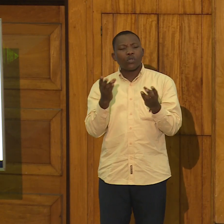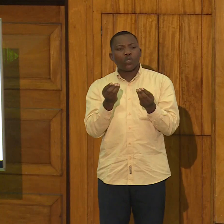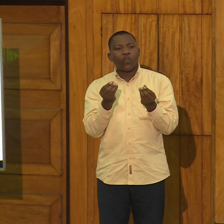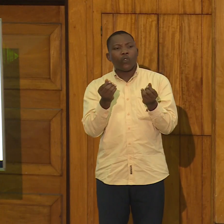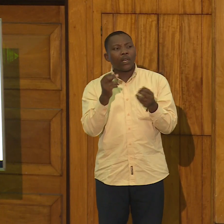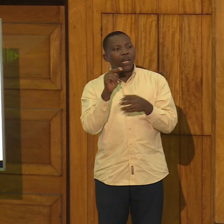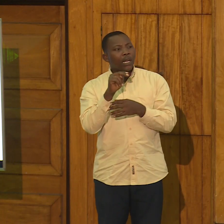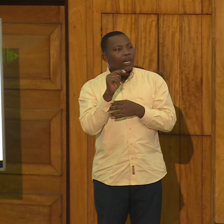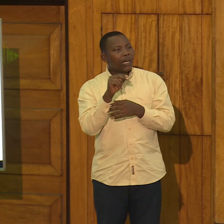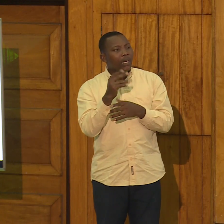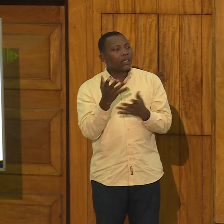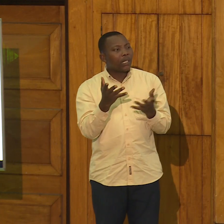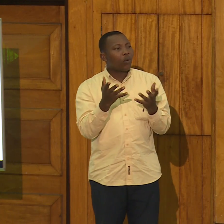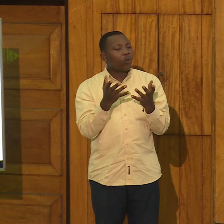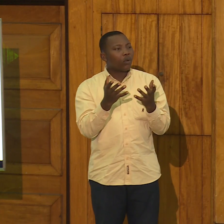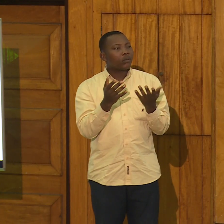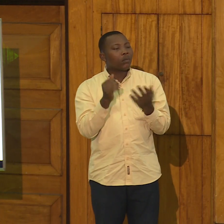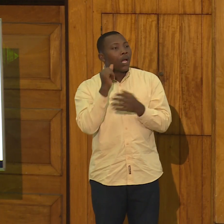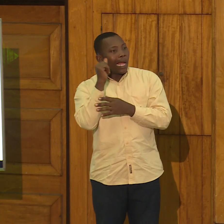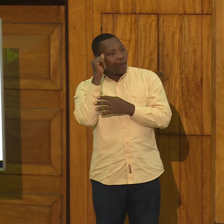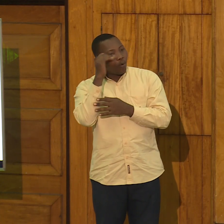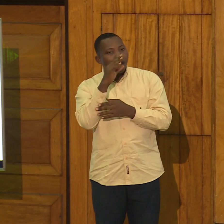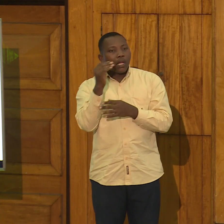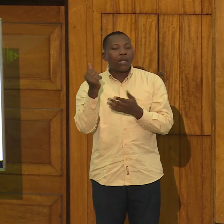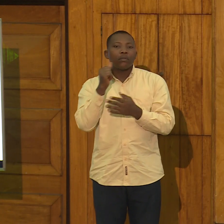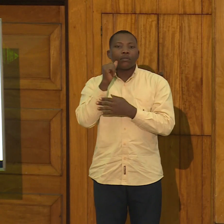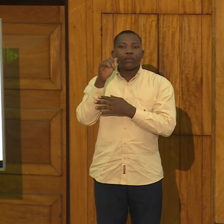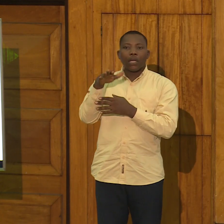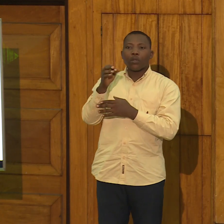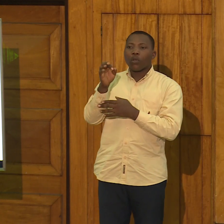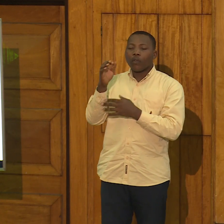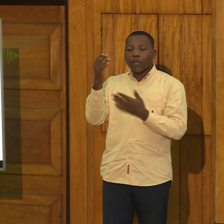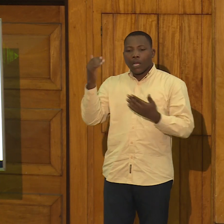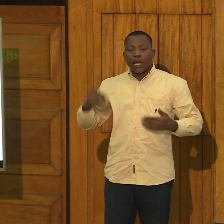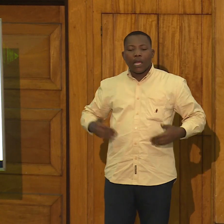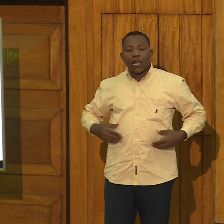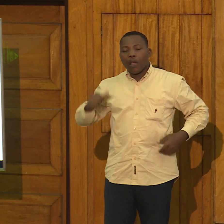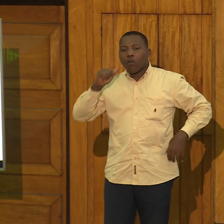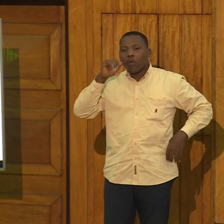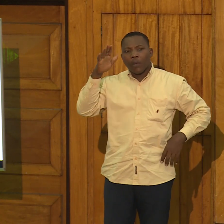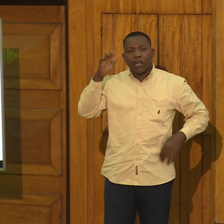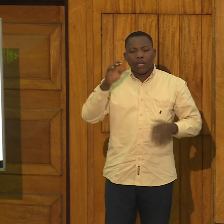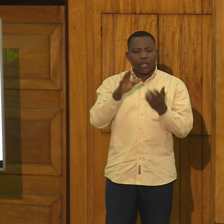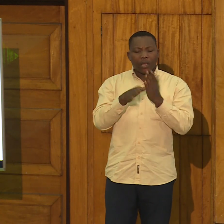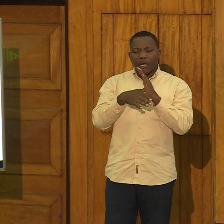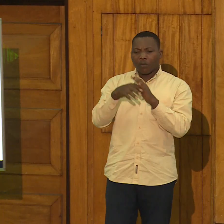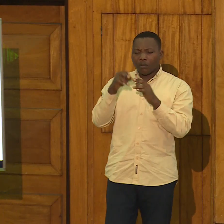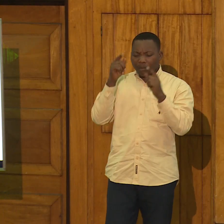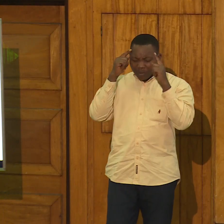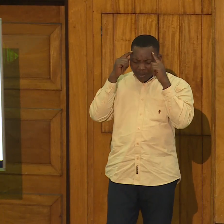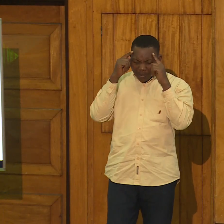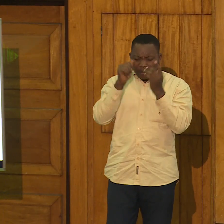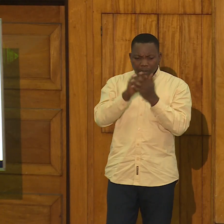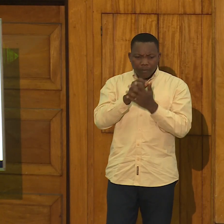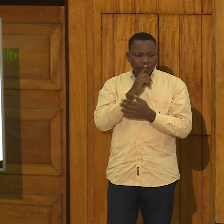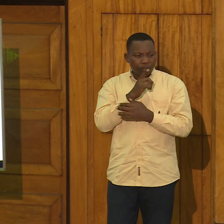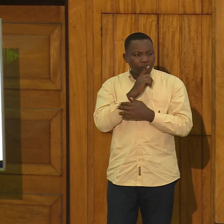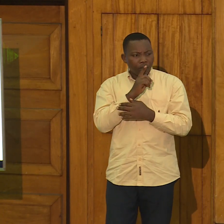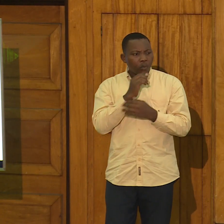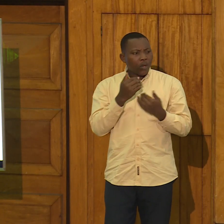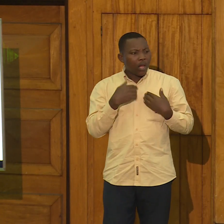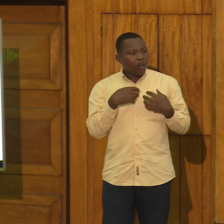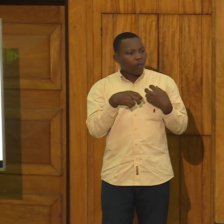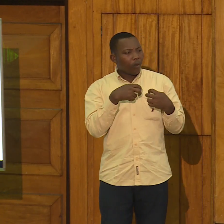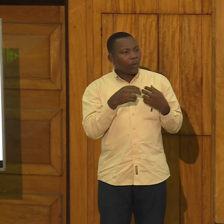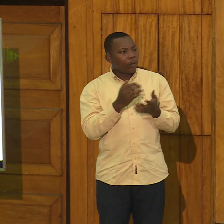with adolescent girls and young women. And then we realized that there was that gap where we are saying, who is